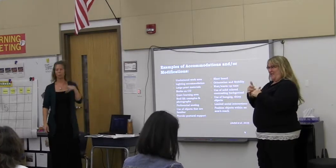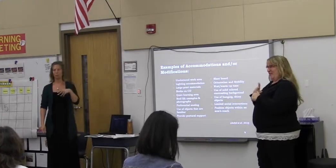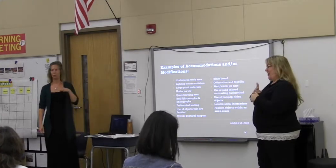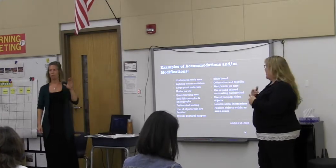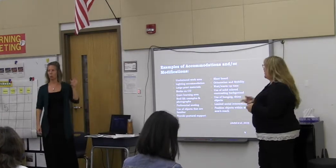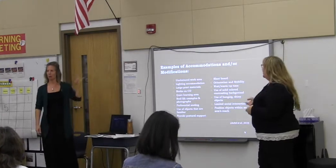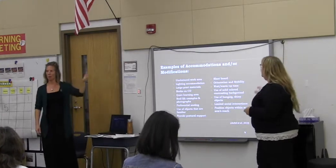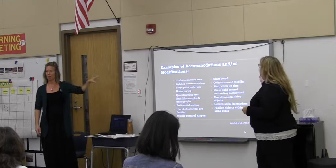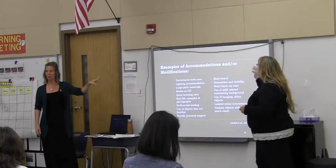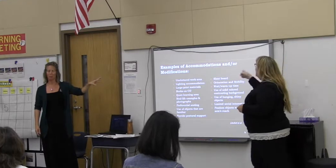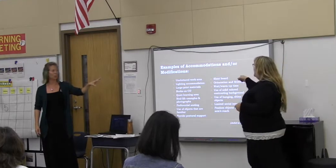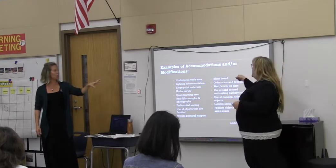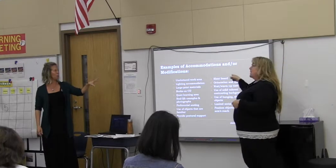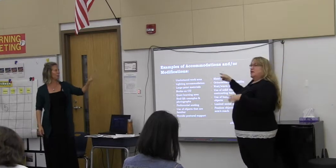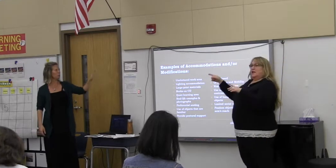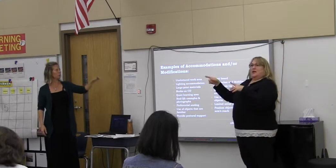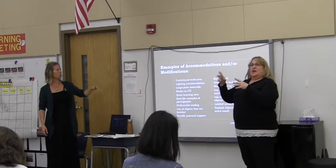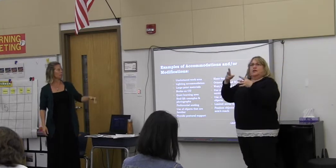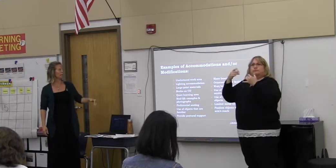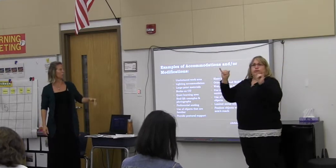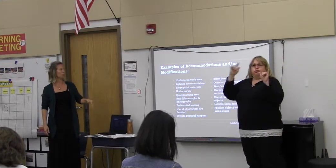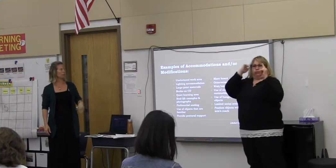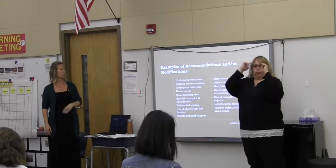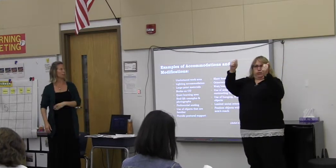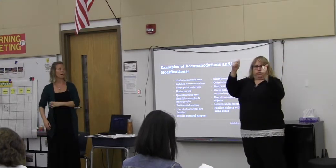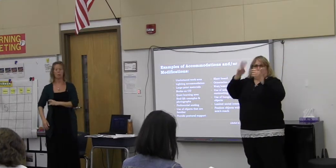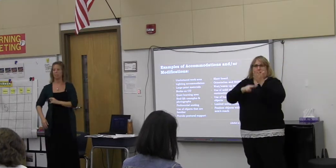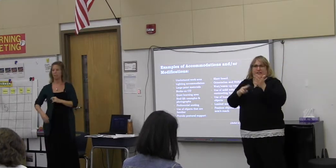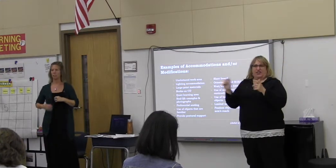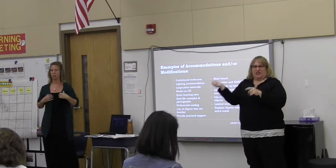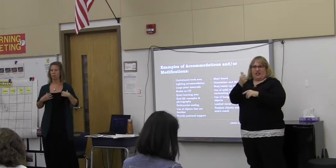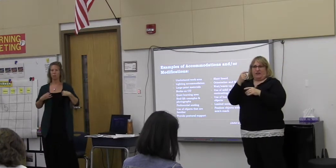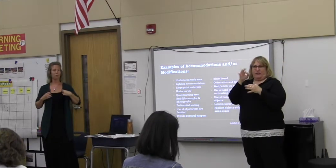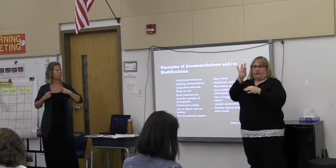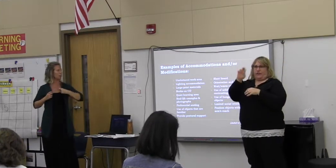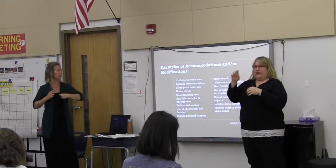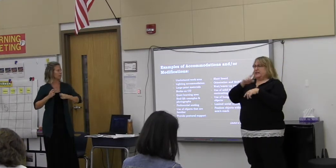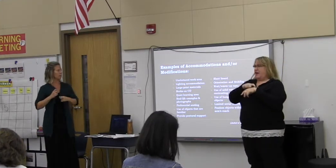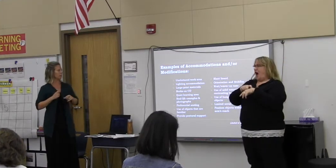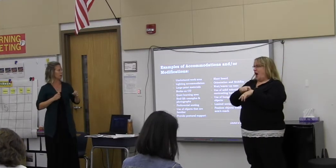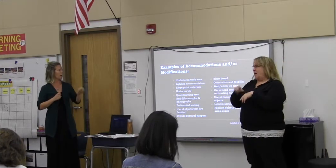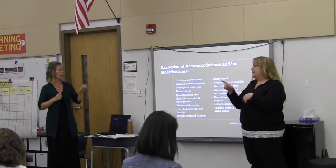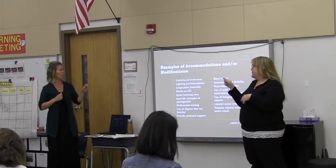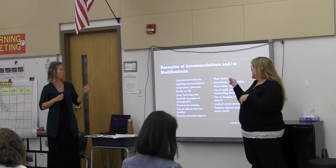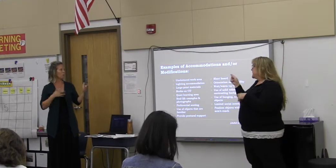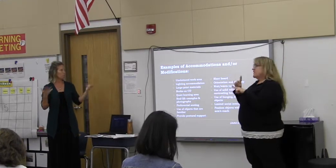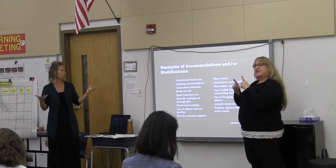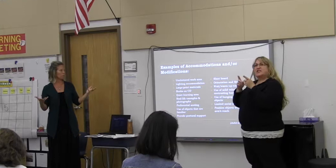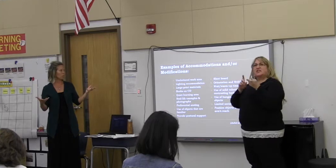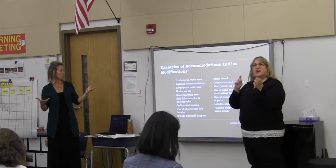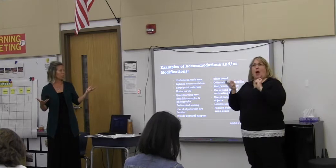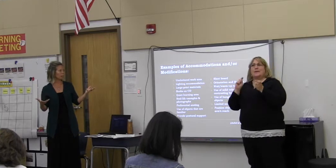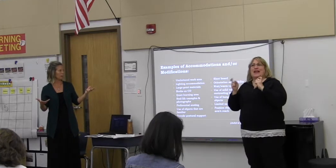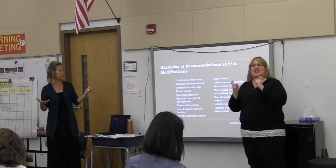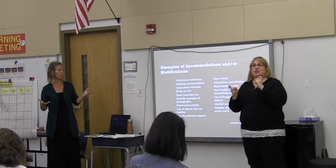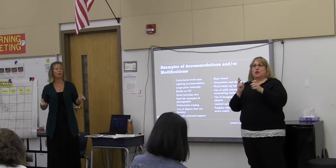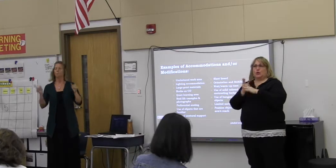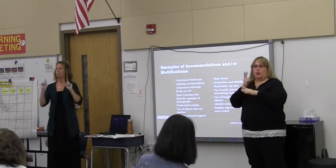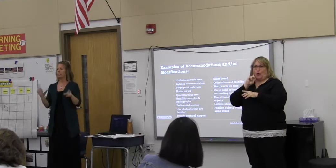When you guys want to read over this on your own time, these are just a couple different accommodations that you can use with our kiddos. We mentioned a